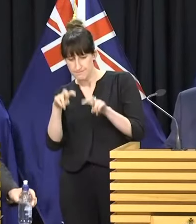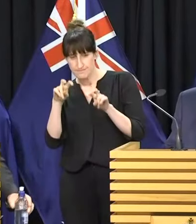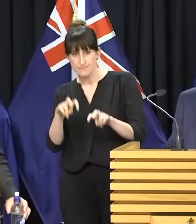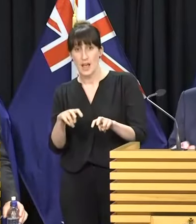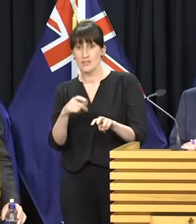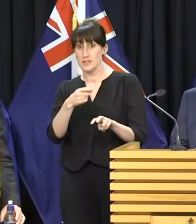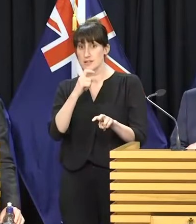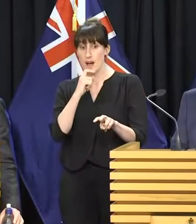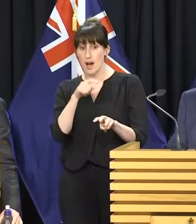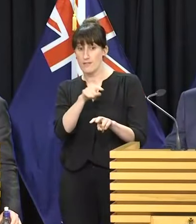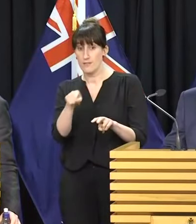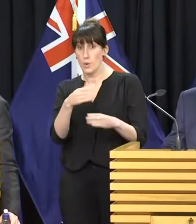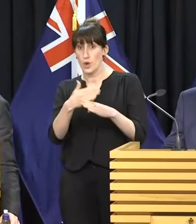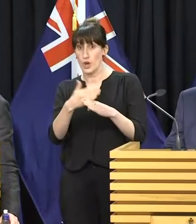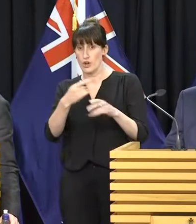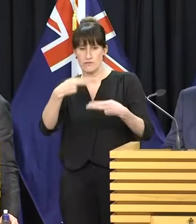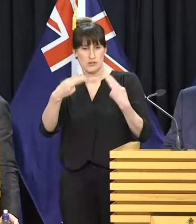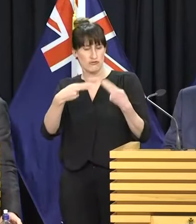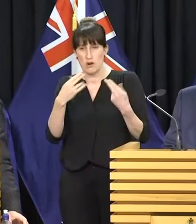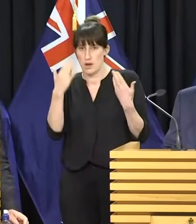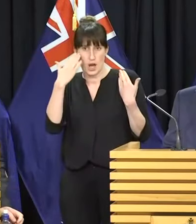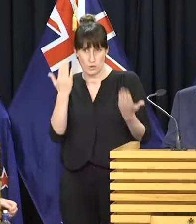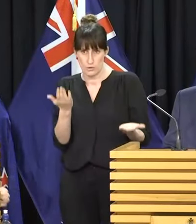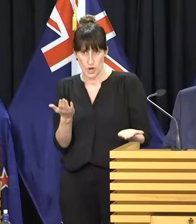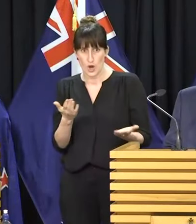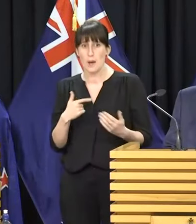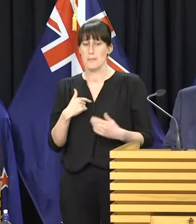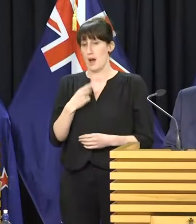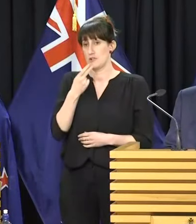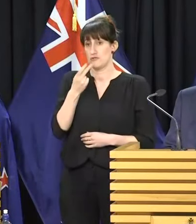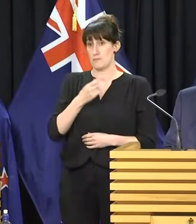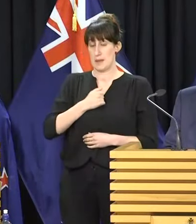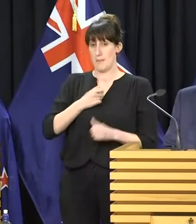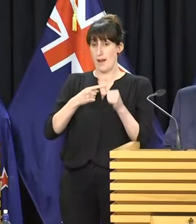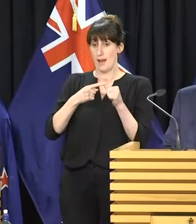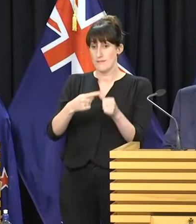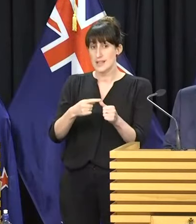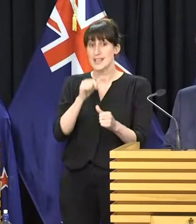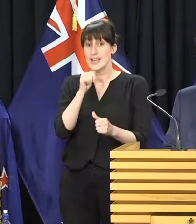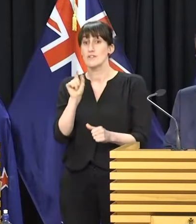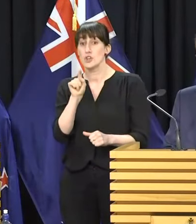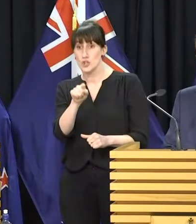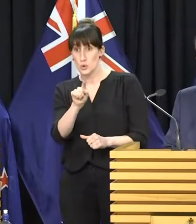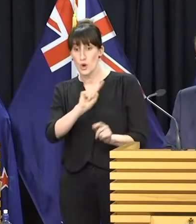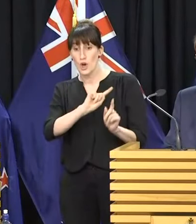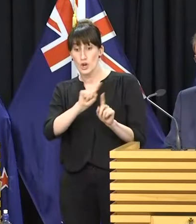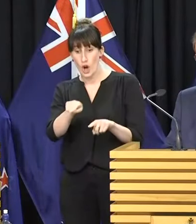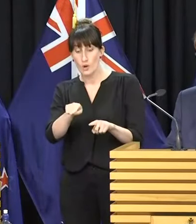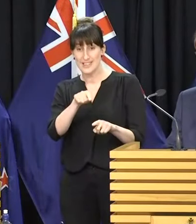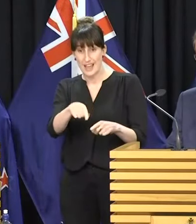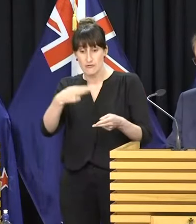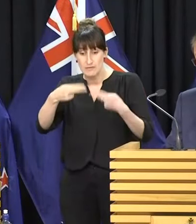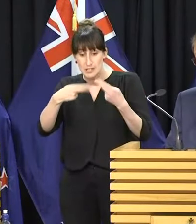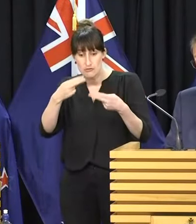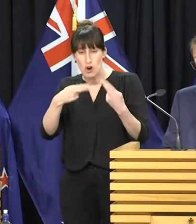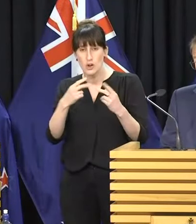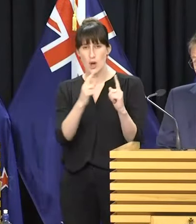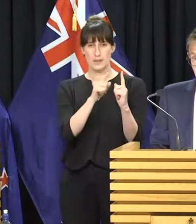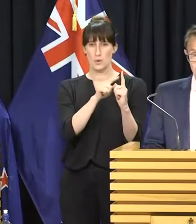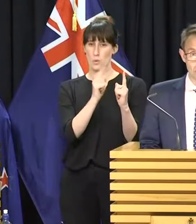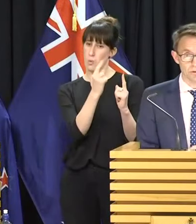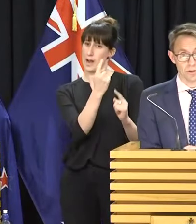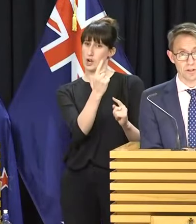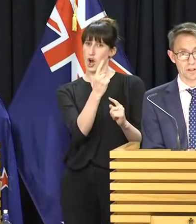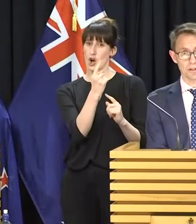that information. I'll just reiterate the advice I've just given again. Anyone who was there from from 1 o'clock to 4 o'clock last